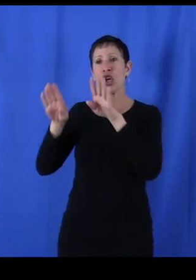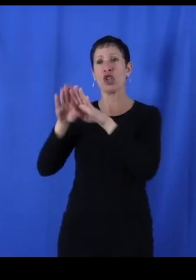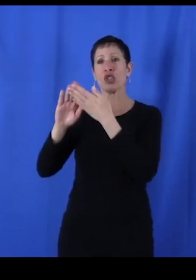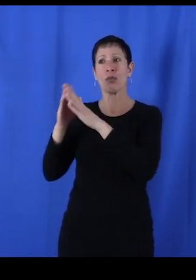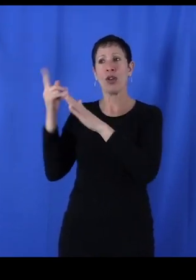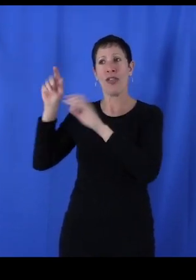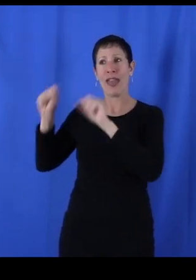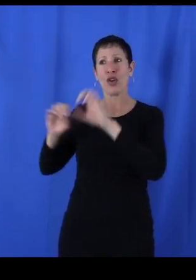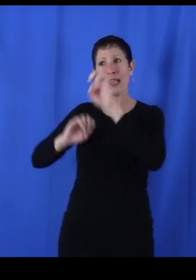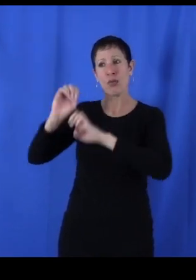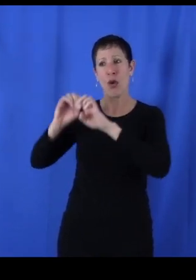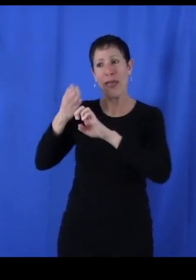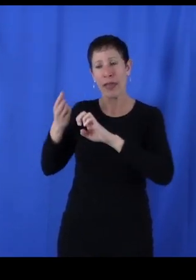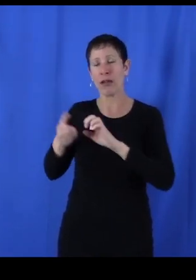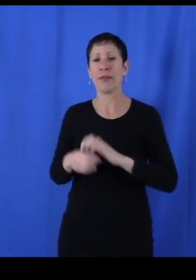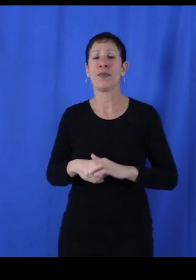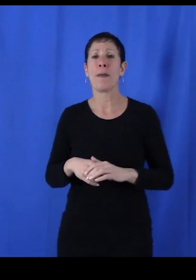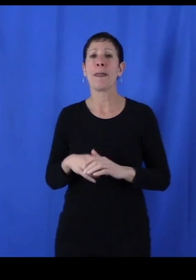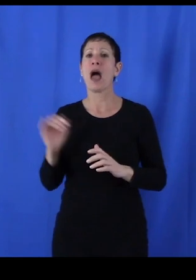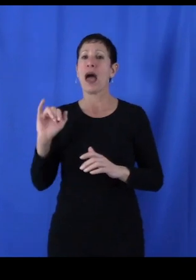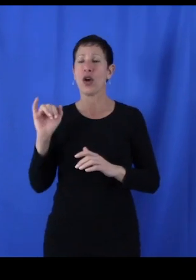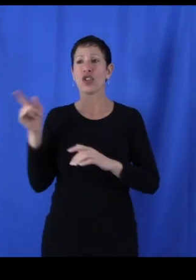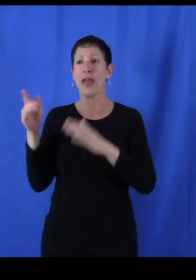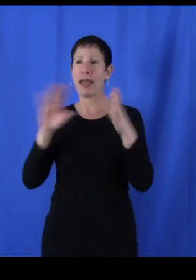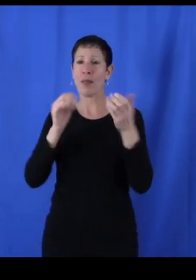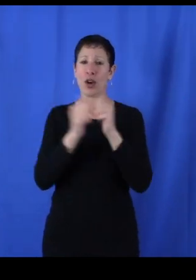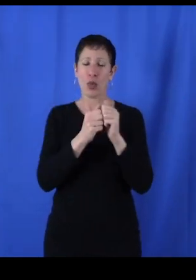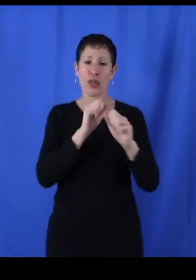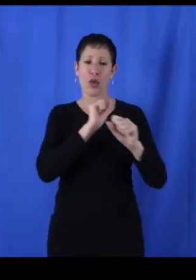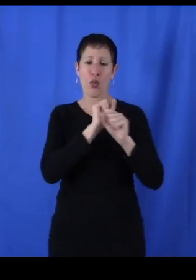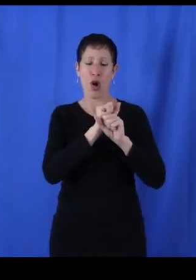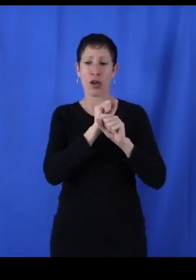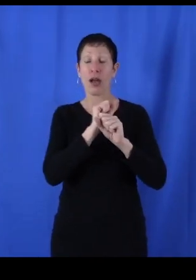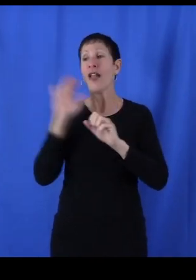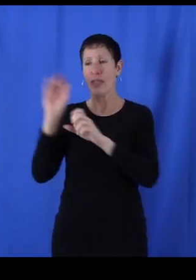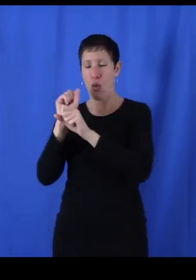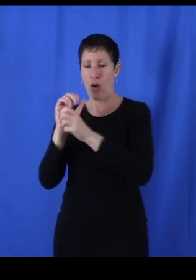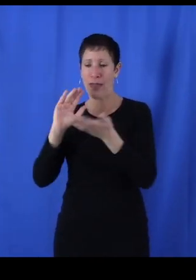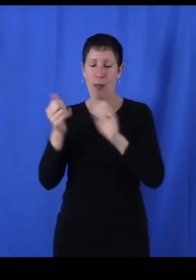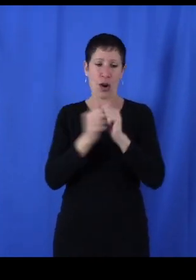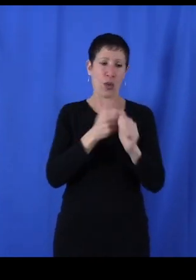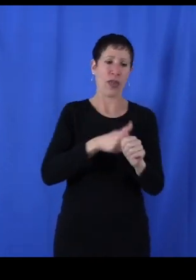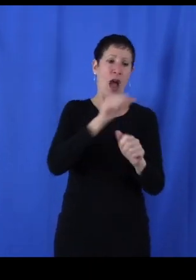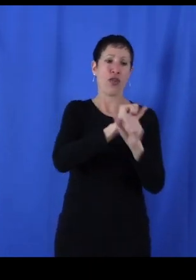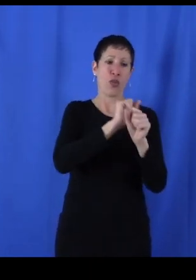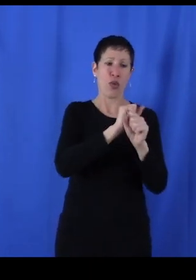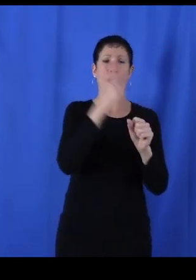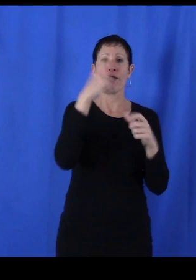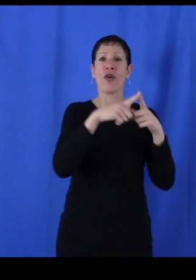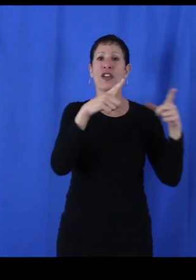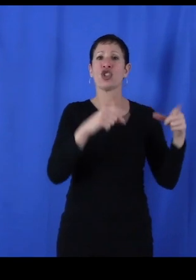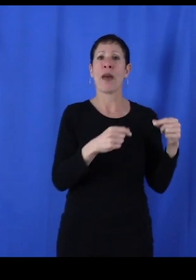on. They also likened it to they likened their work to work that had been done on the Japanese internment